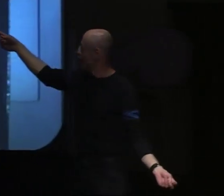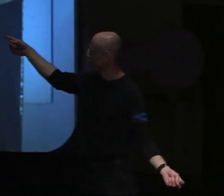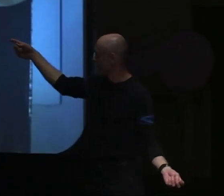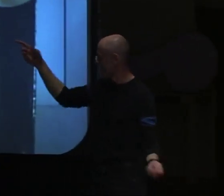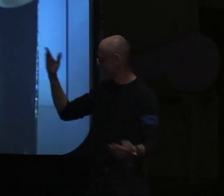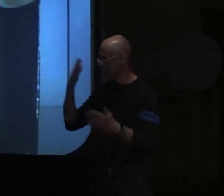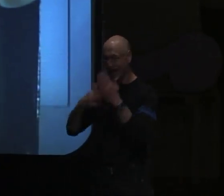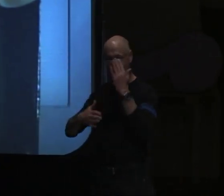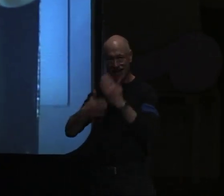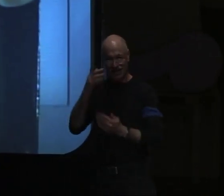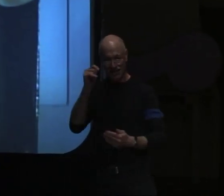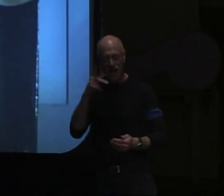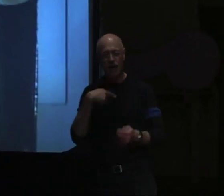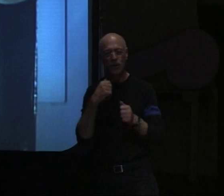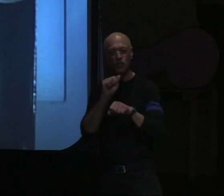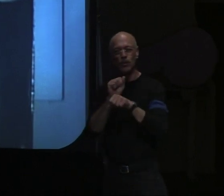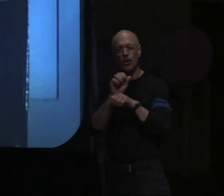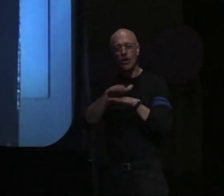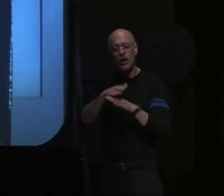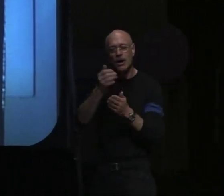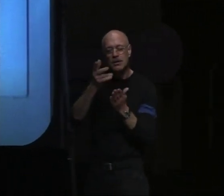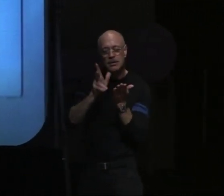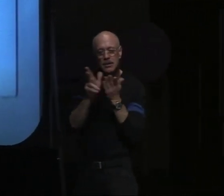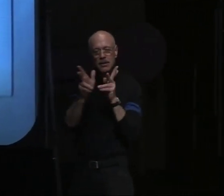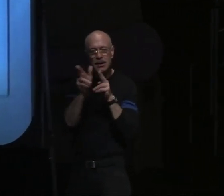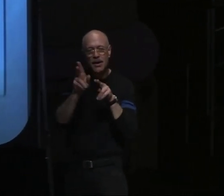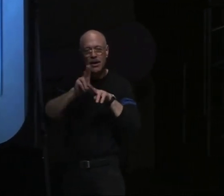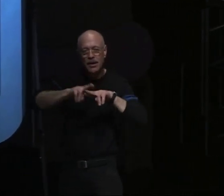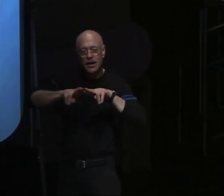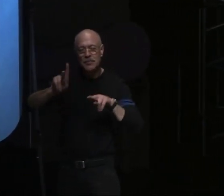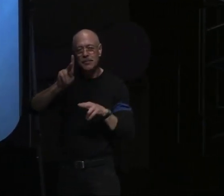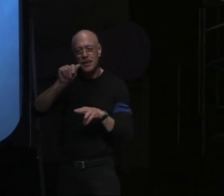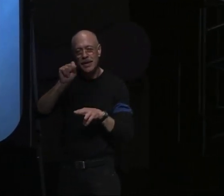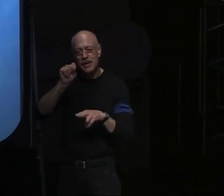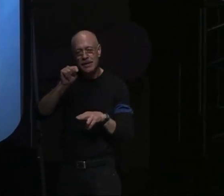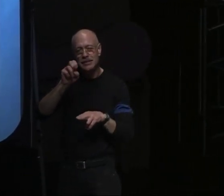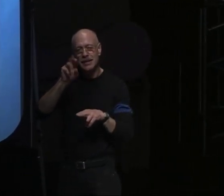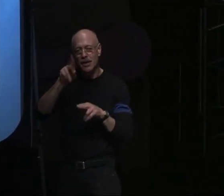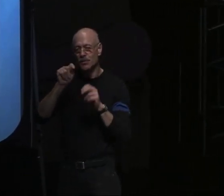You can see her signing Rainbow with the colors on her fingers.